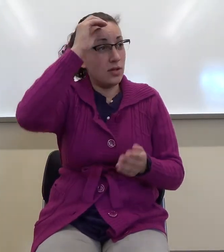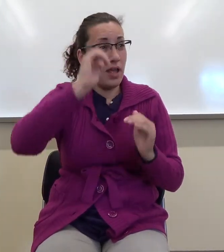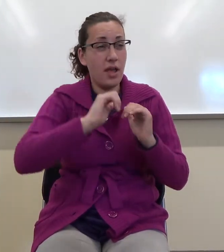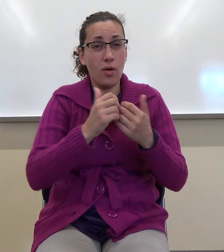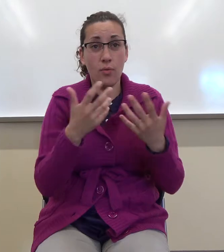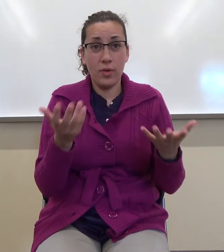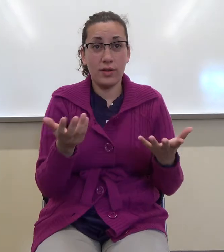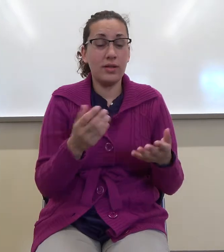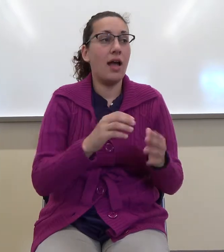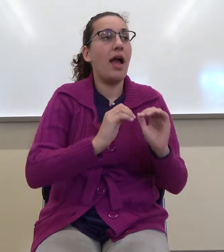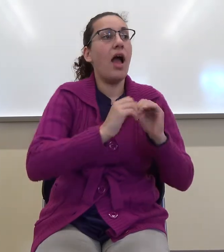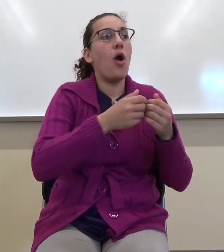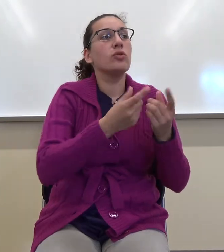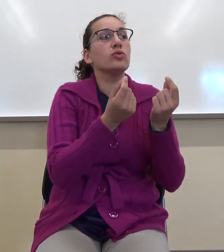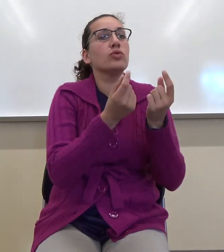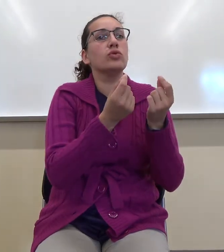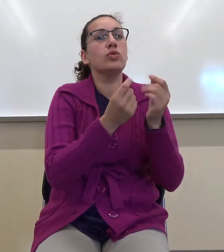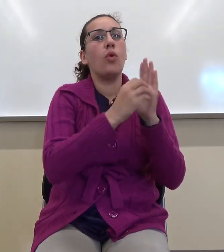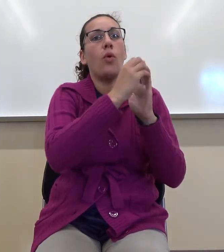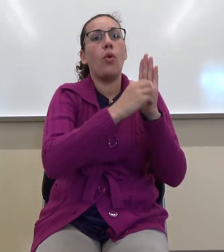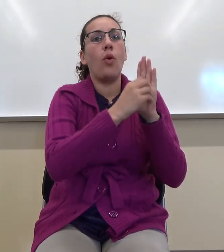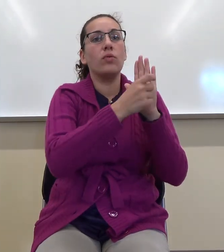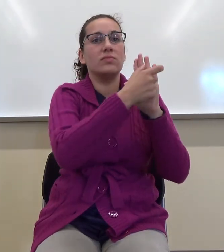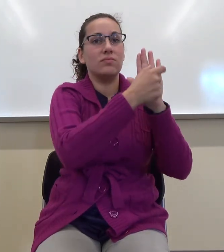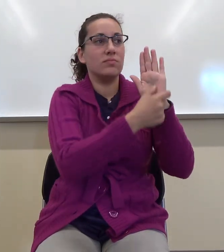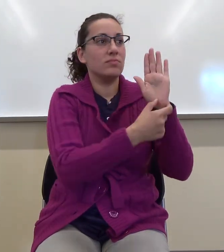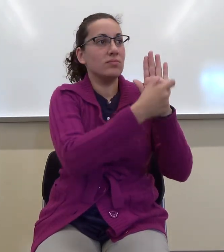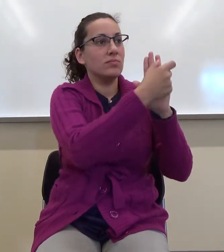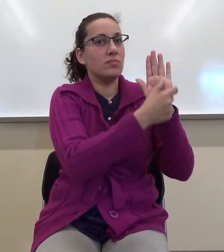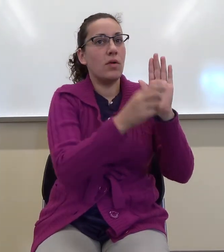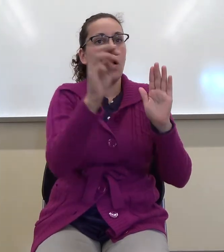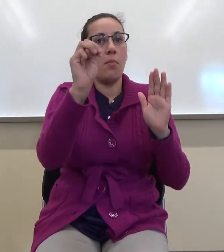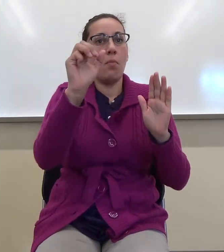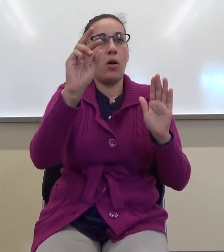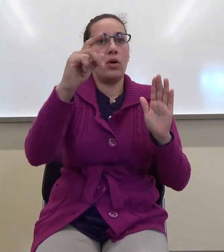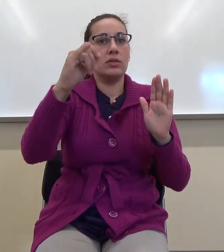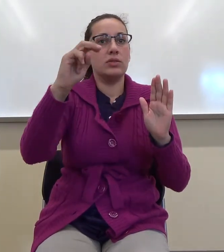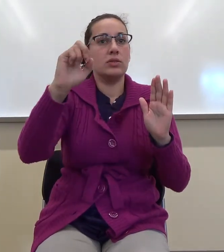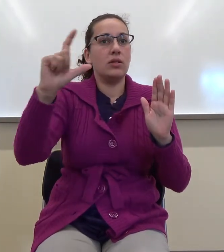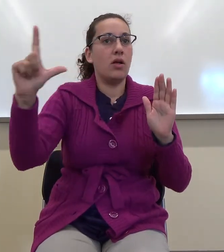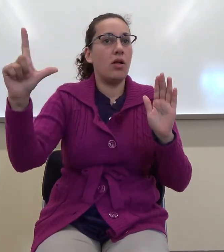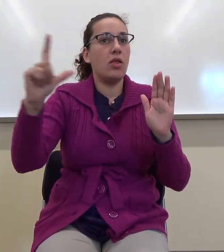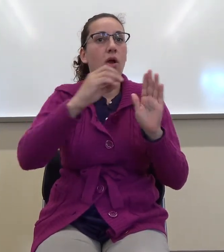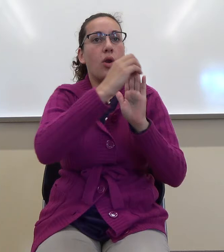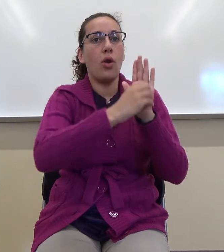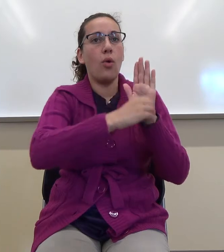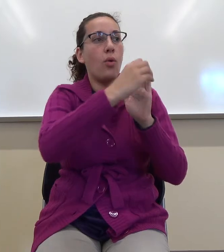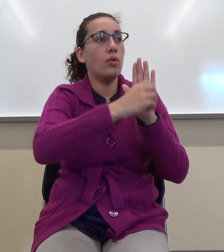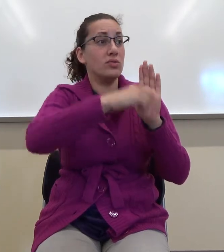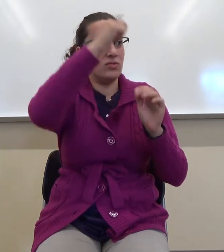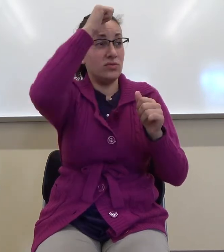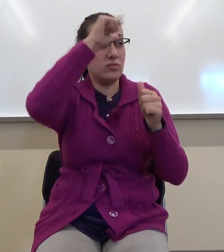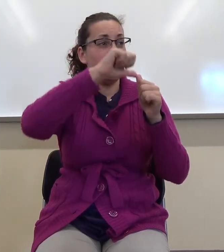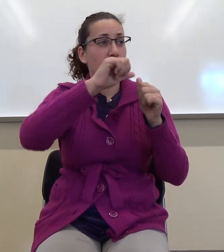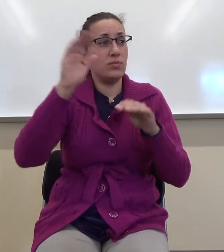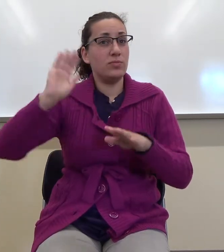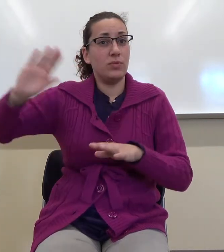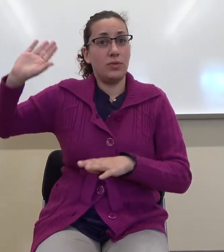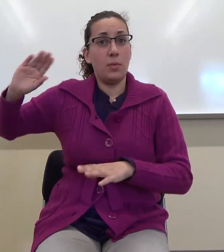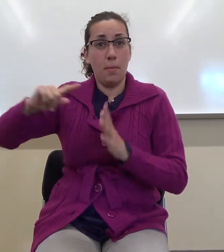do marginal notes. It's kind of my version of the stuff in the textbook. But the reason we're coming back to